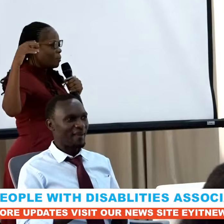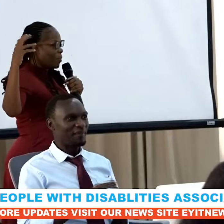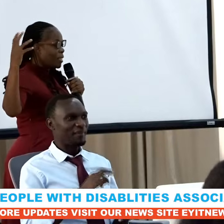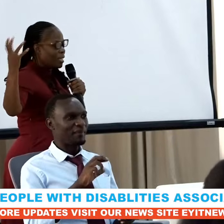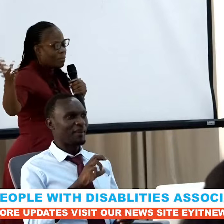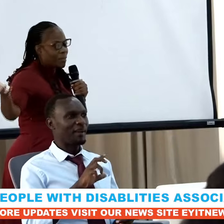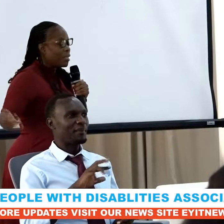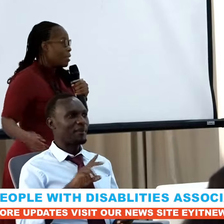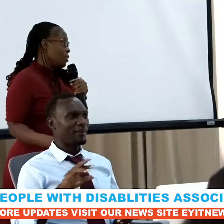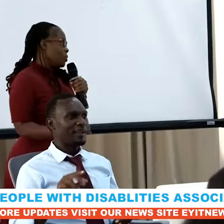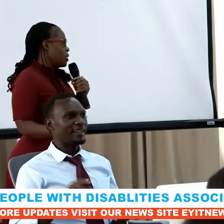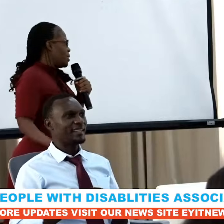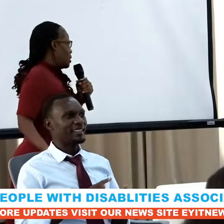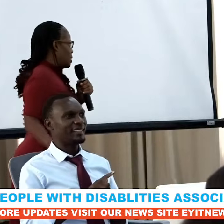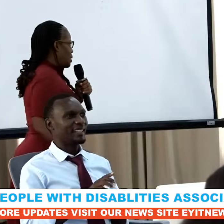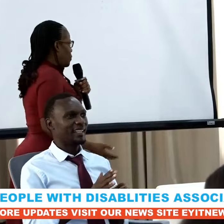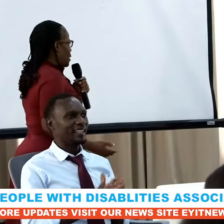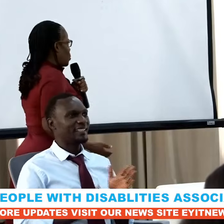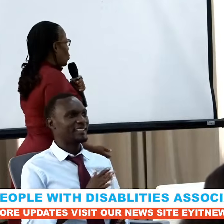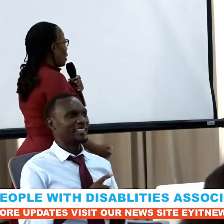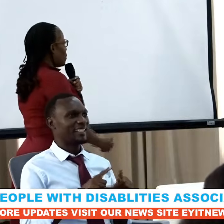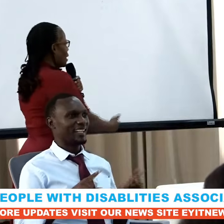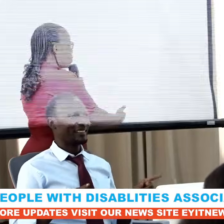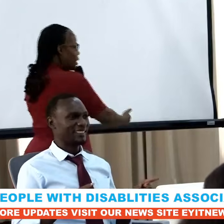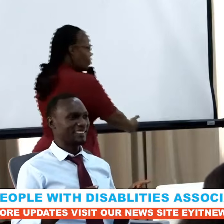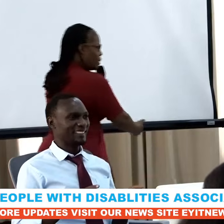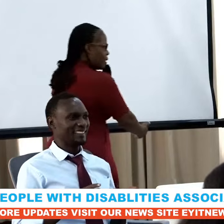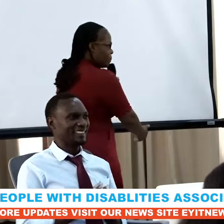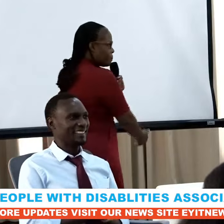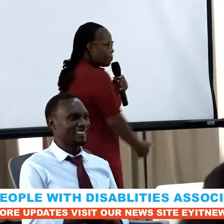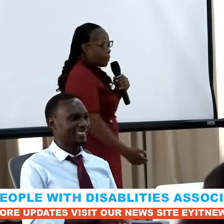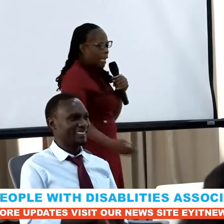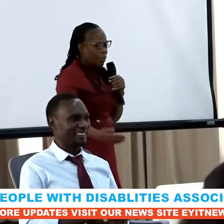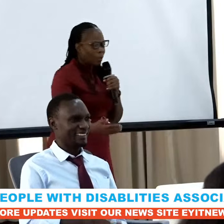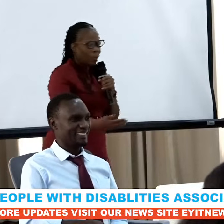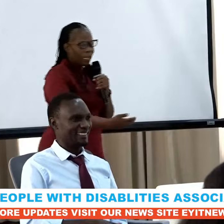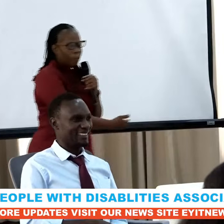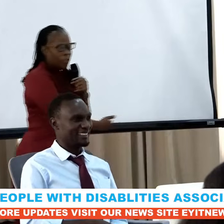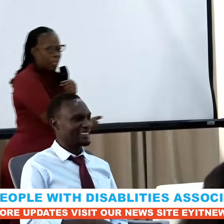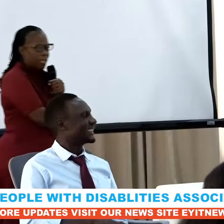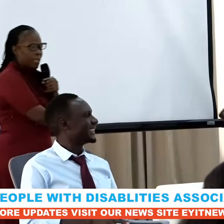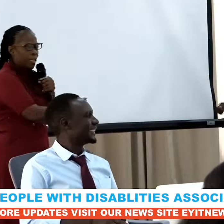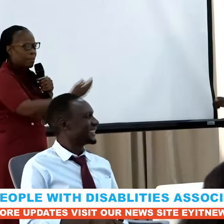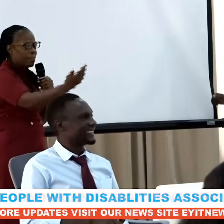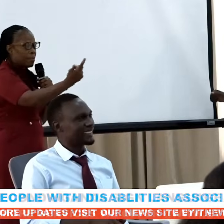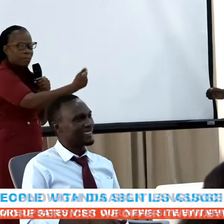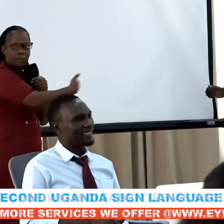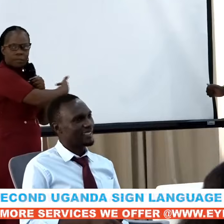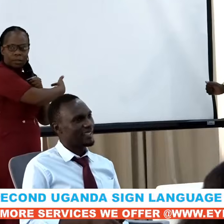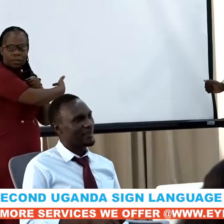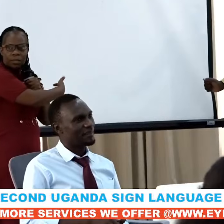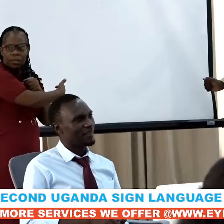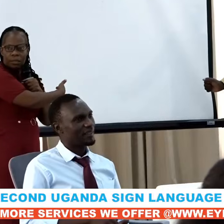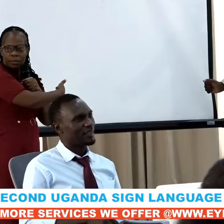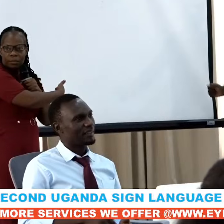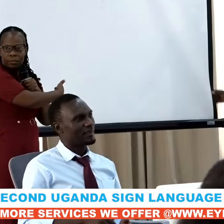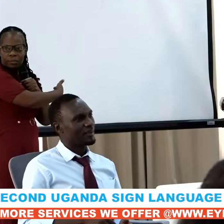and Maureen comes, you just take the certificate. So you have a handshake with the, I don't know whether we can project the